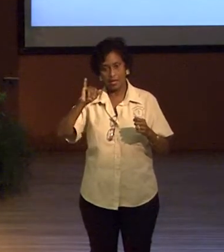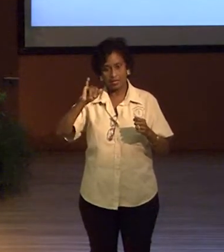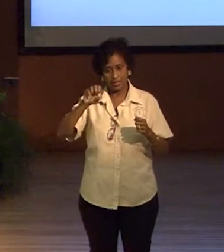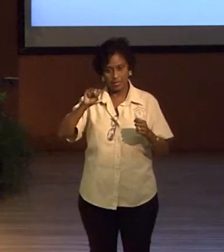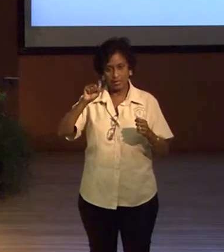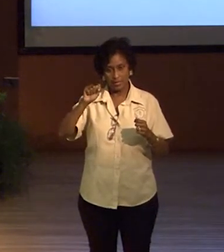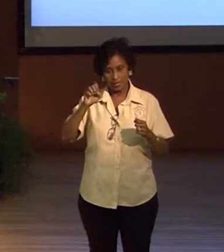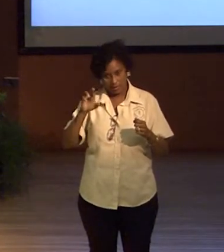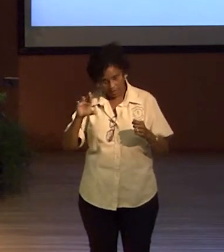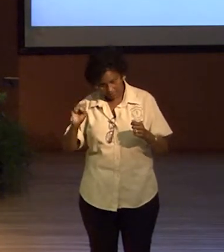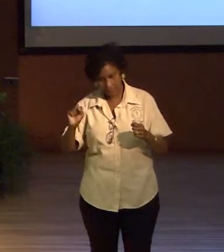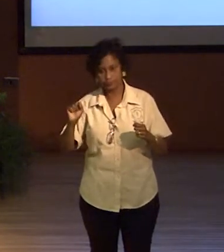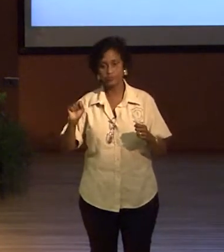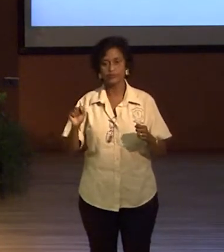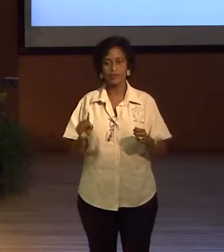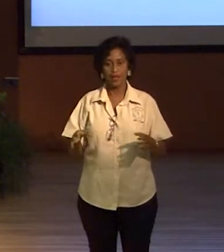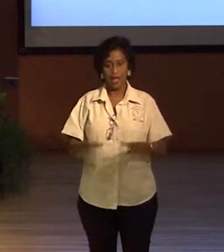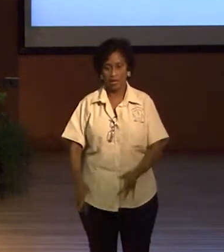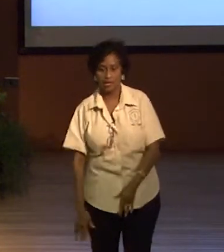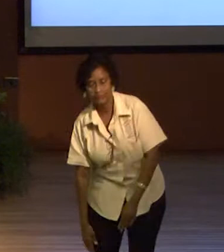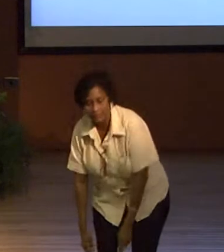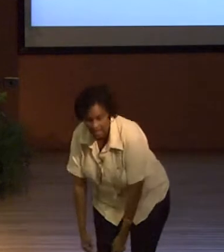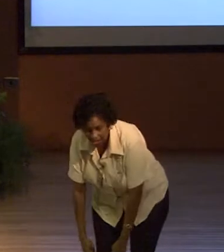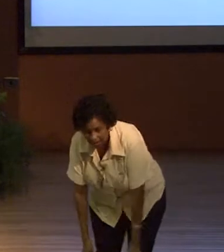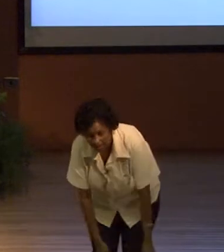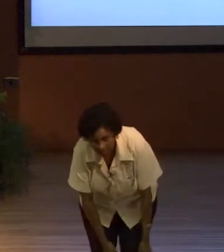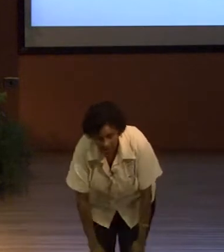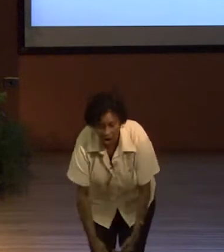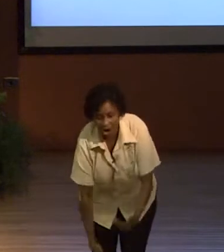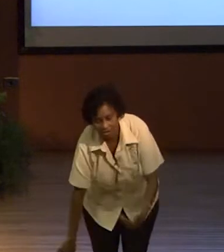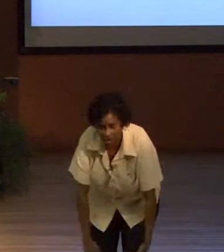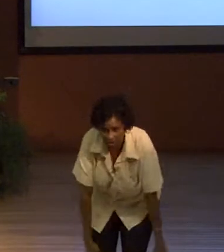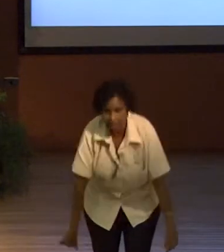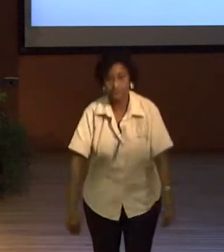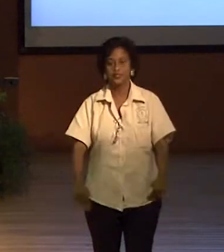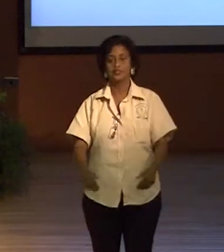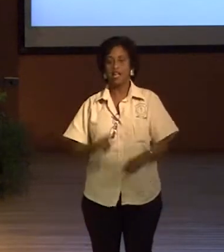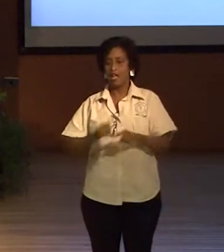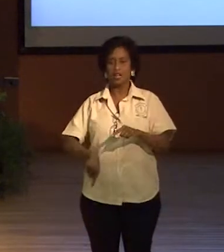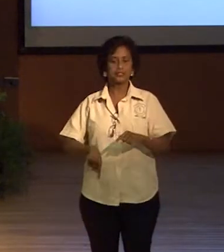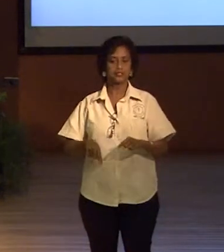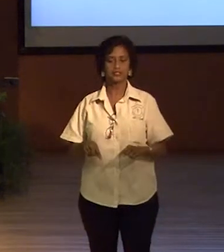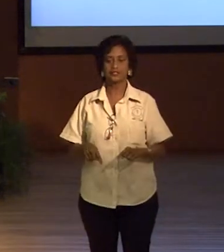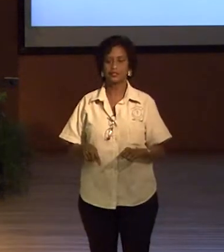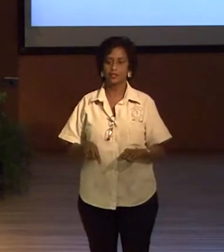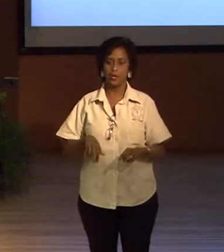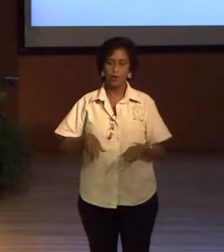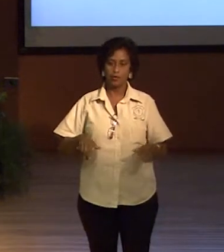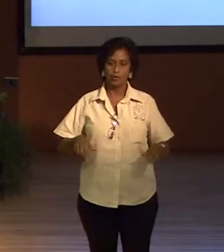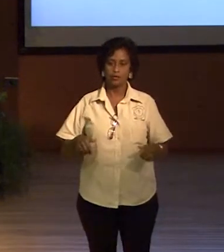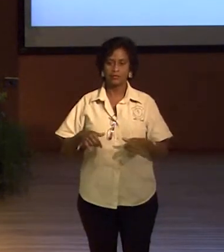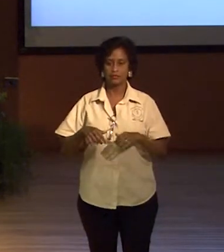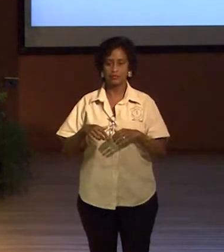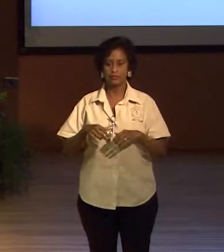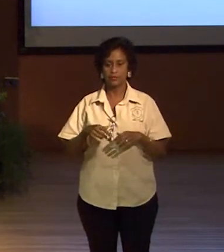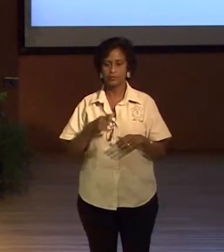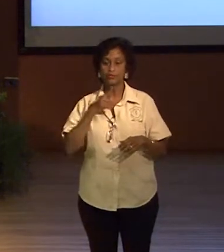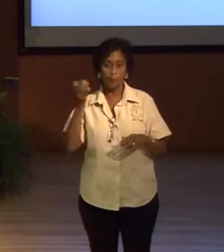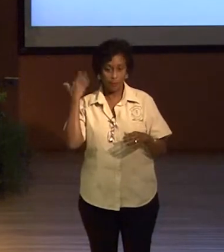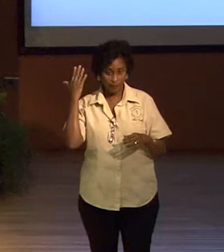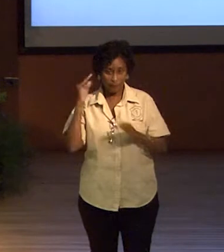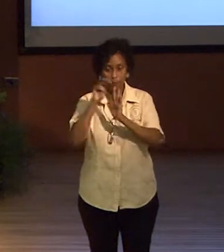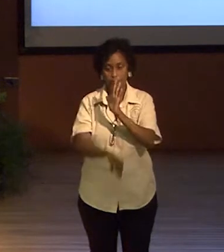amputation when he was about 14 months old because of a congenital illness, and was charged with the murder of his